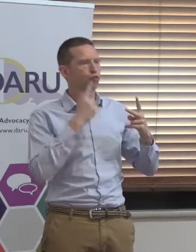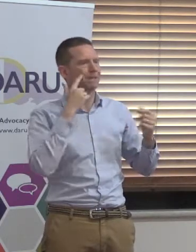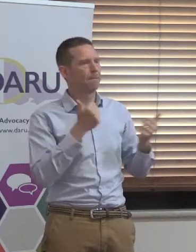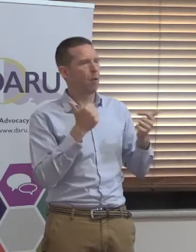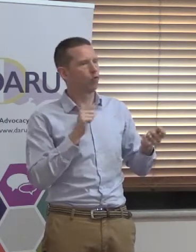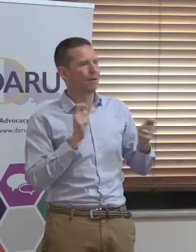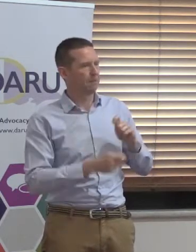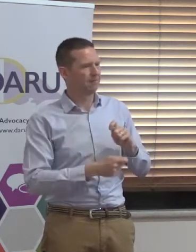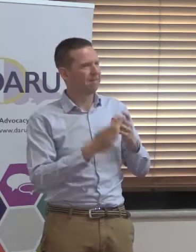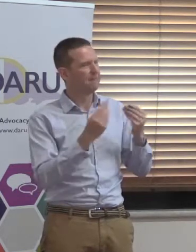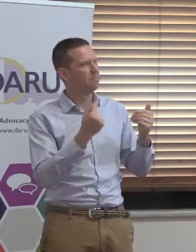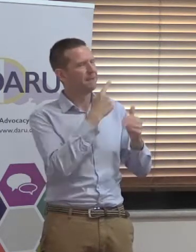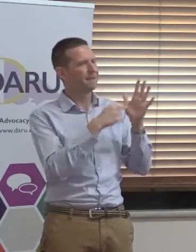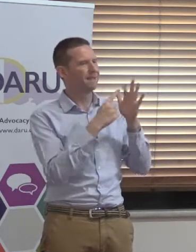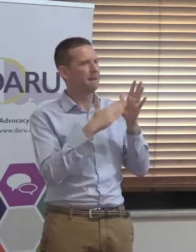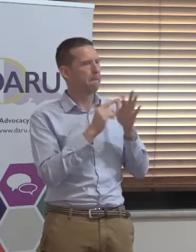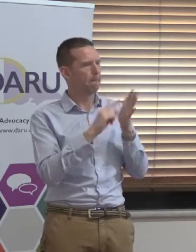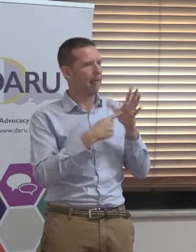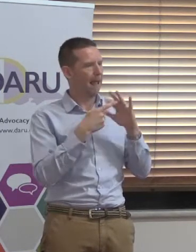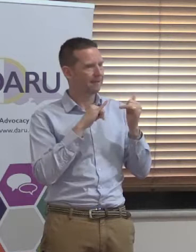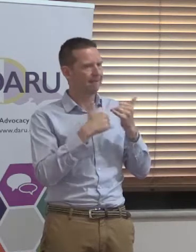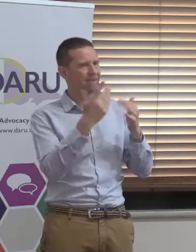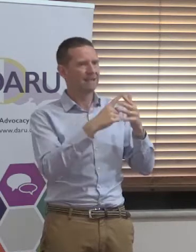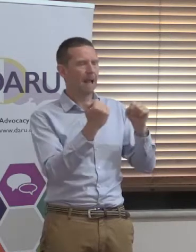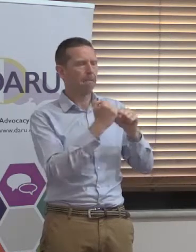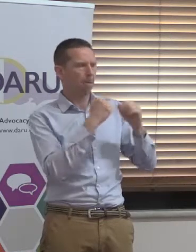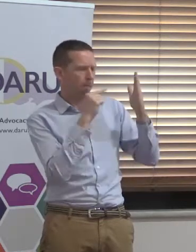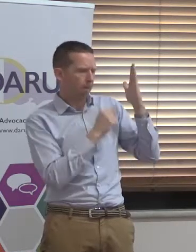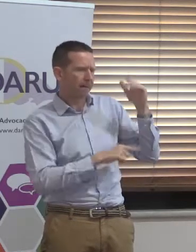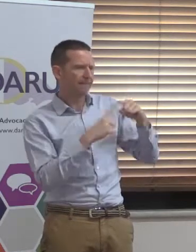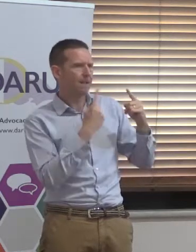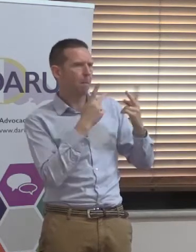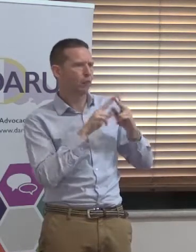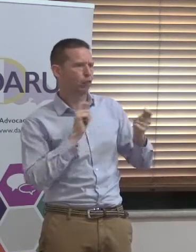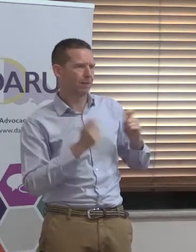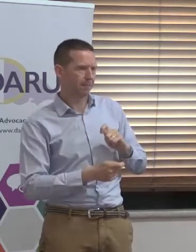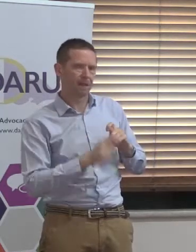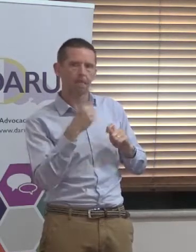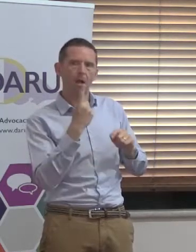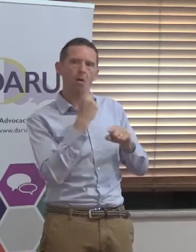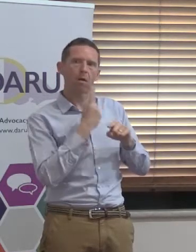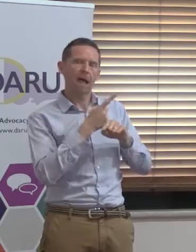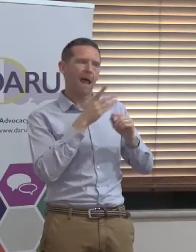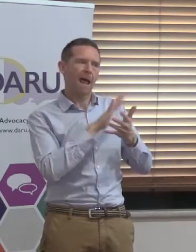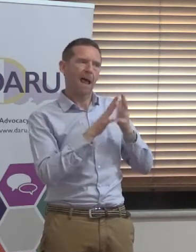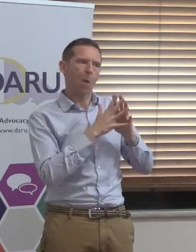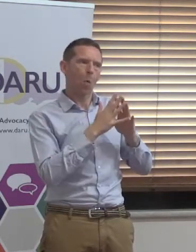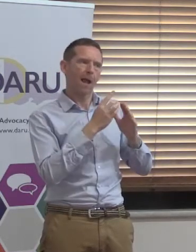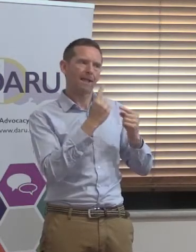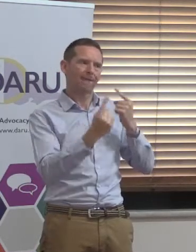some templates and examples of the different kinds of adjustments, but again an emphasis on how individual